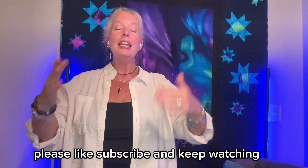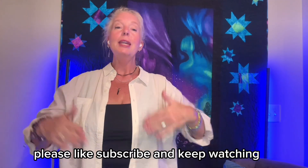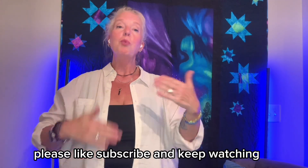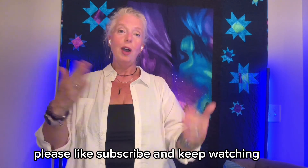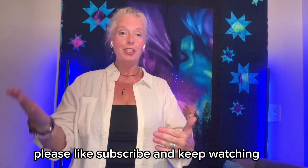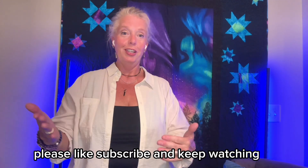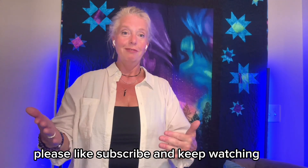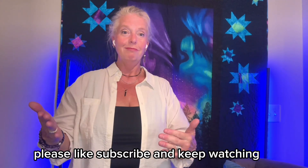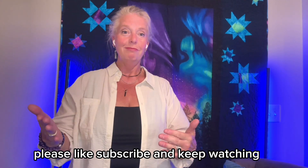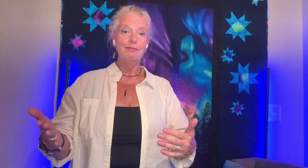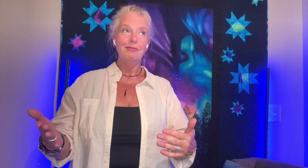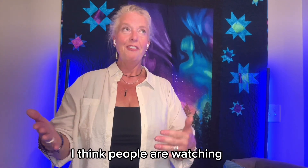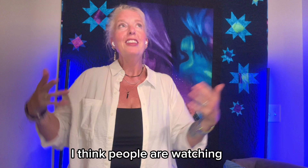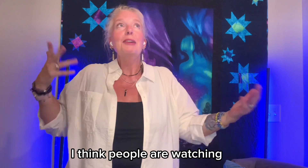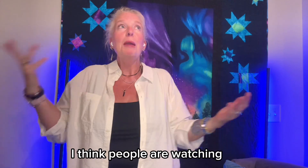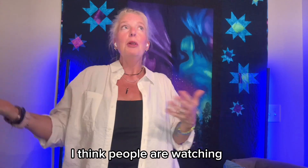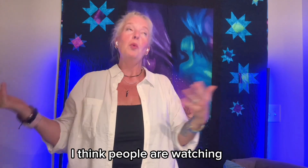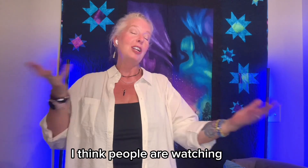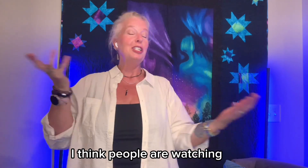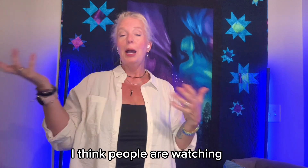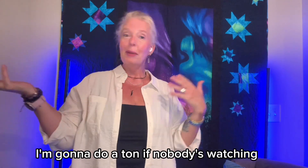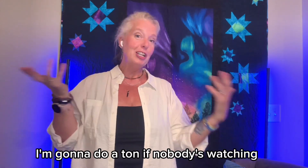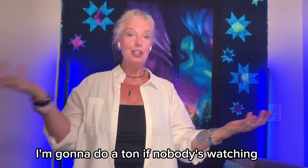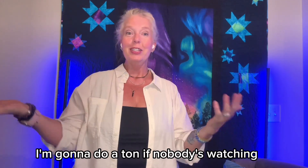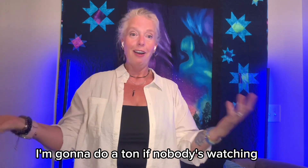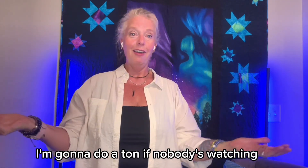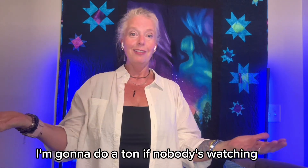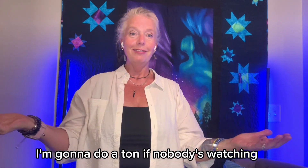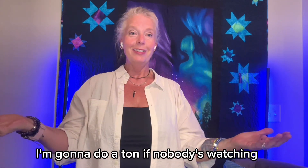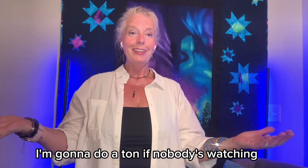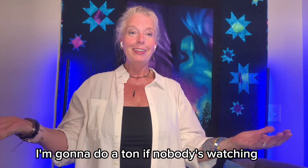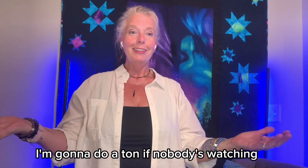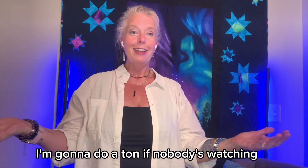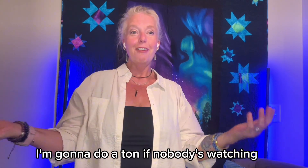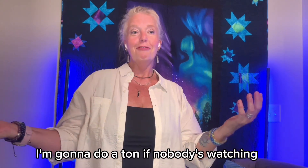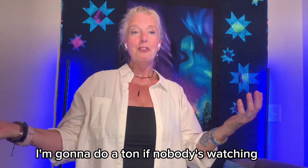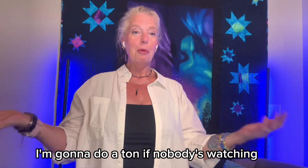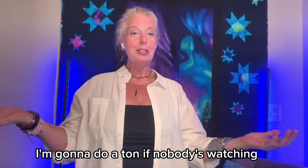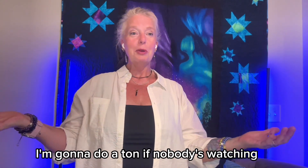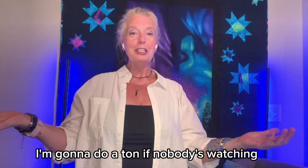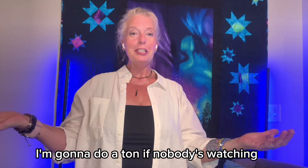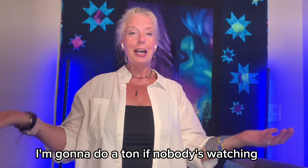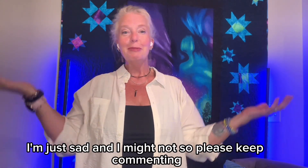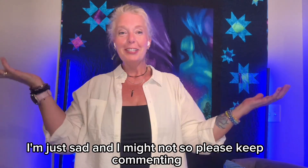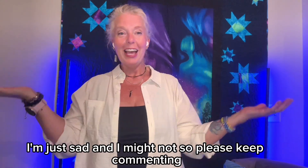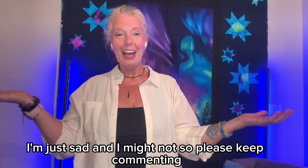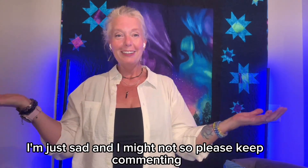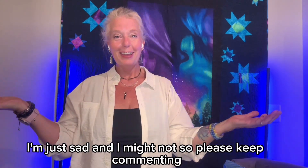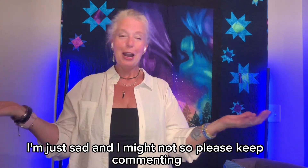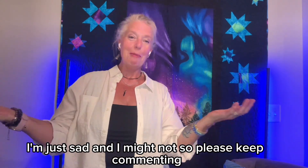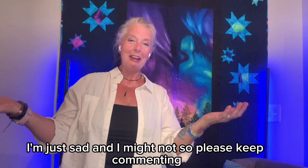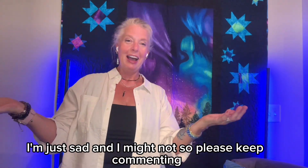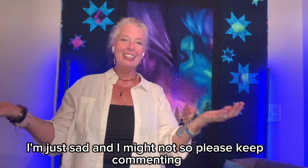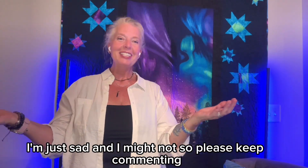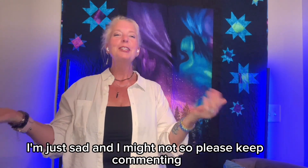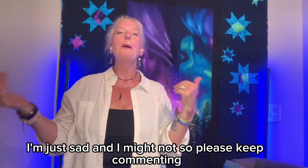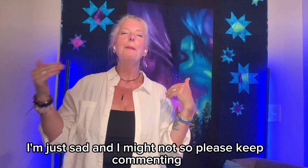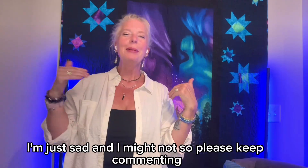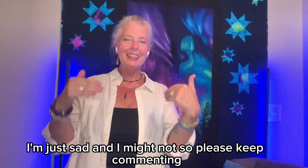keep watching. If I think people are watching, I'm going to do a ton. If nobody's watching, I'm just sad and I might not. So